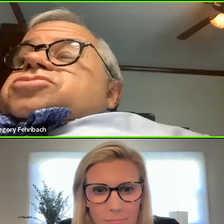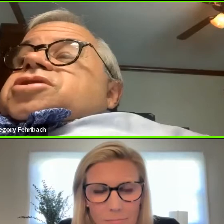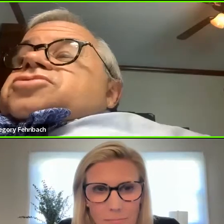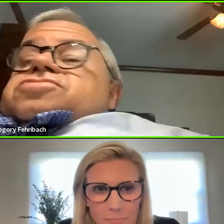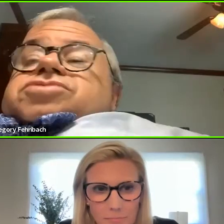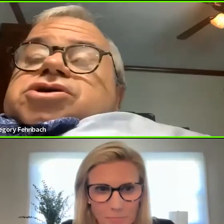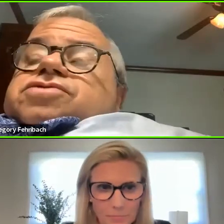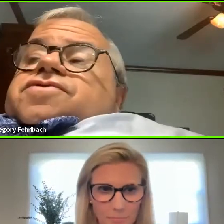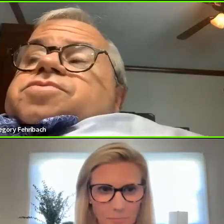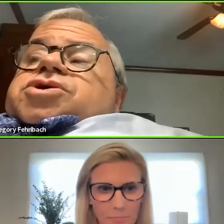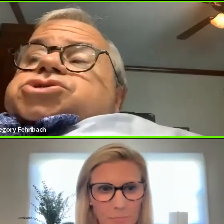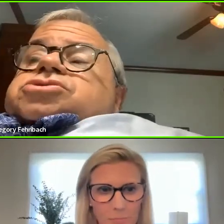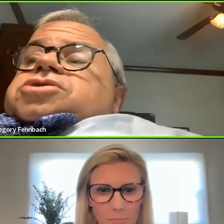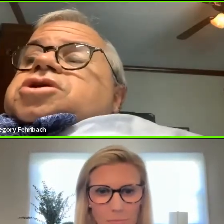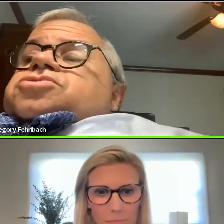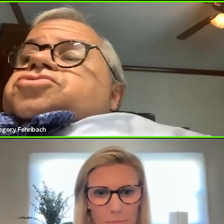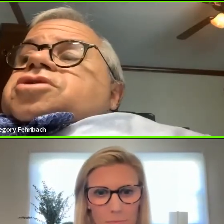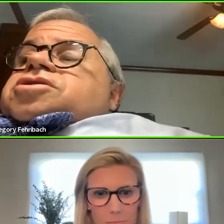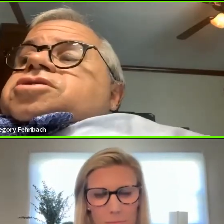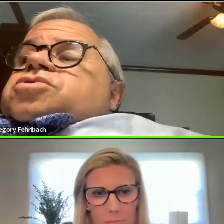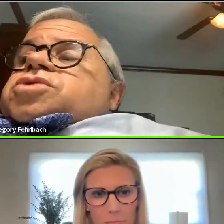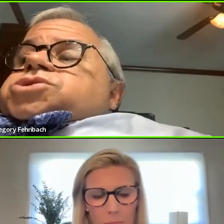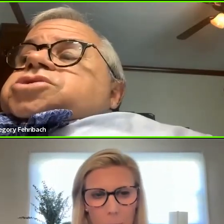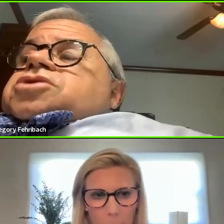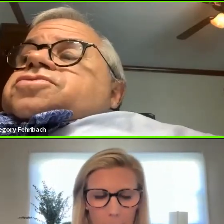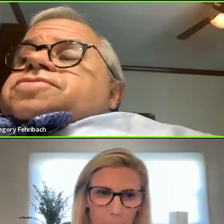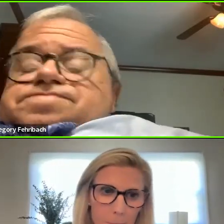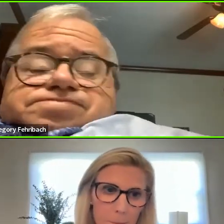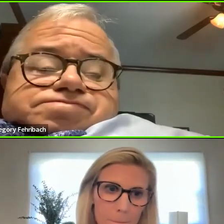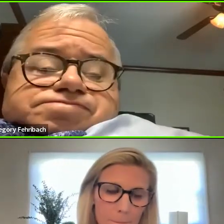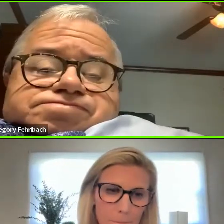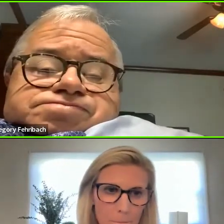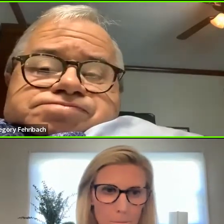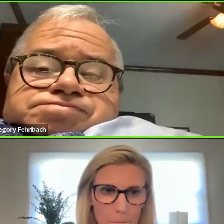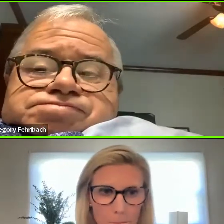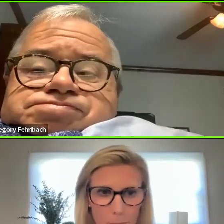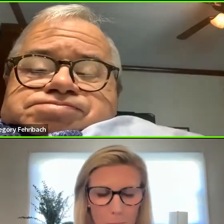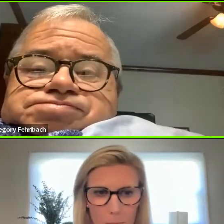All right, I know that Heather, thank you very much. I know that Heather's got a question. Heather?